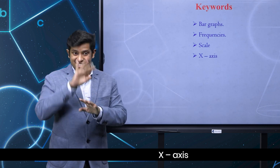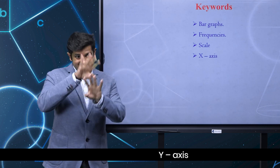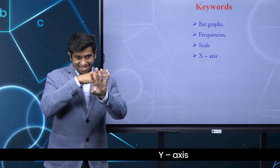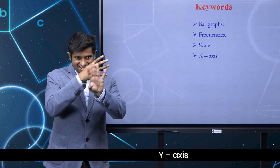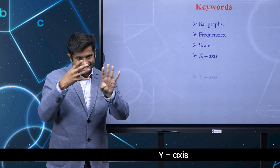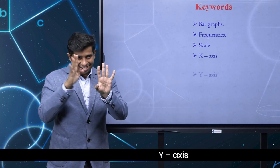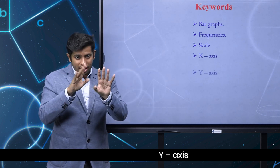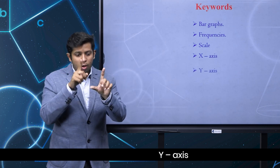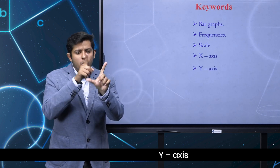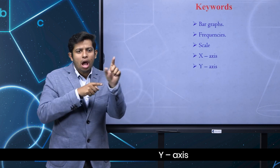y-axis,